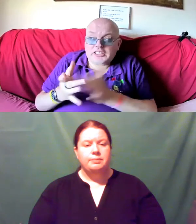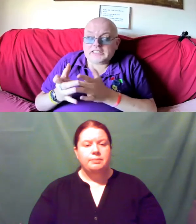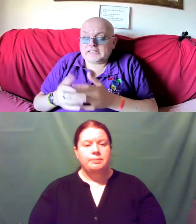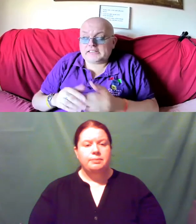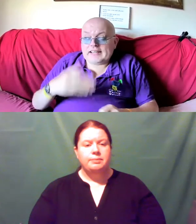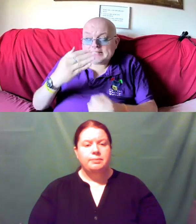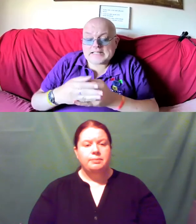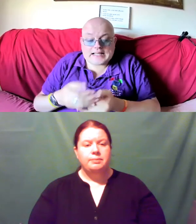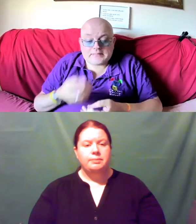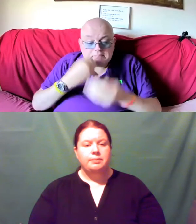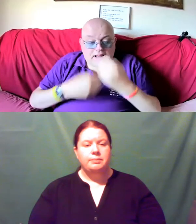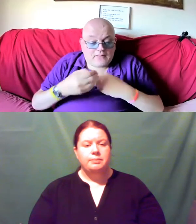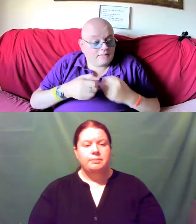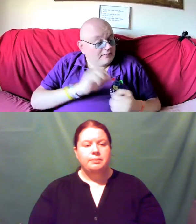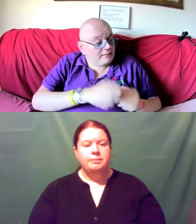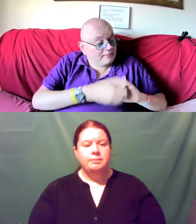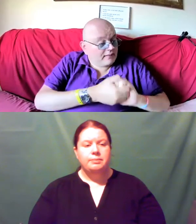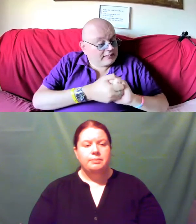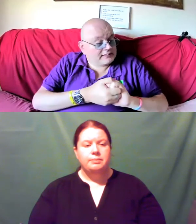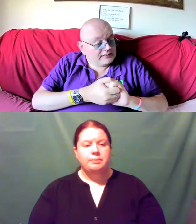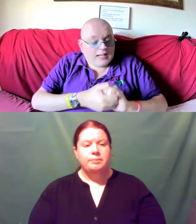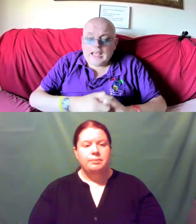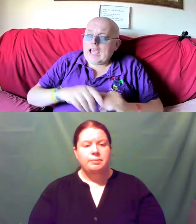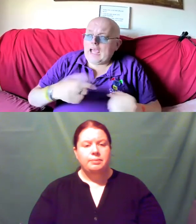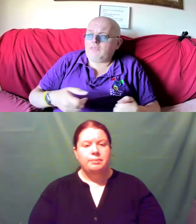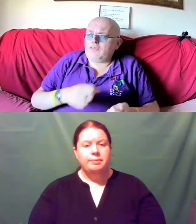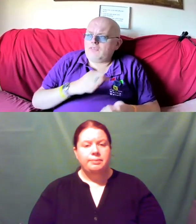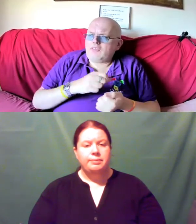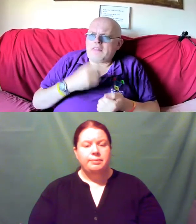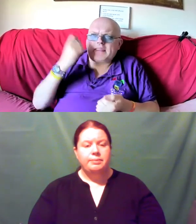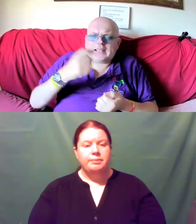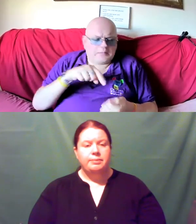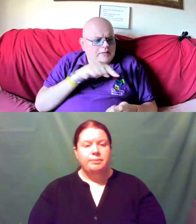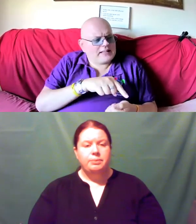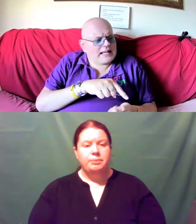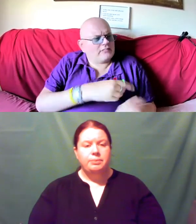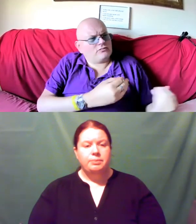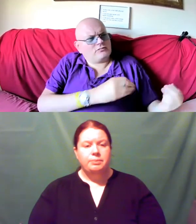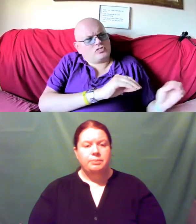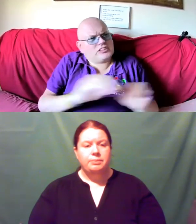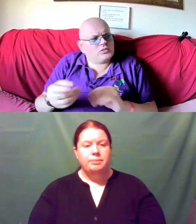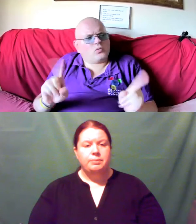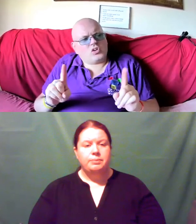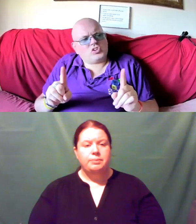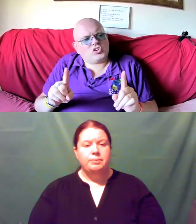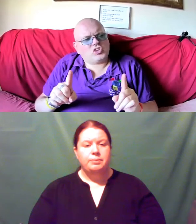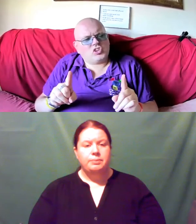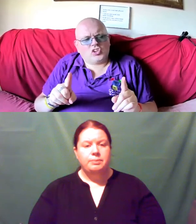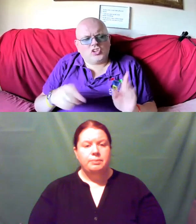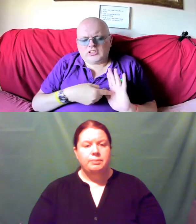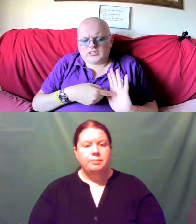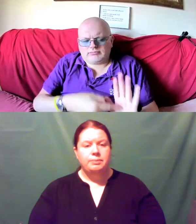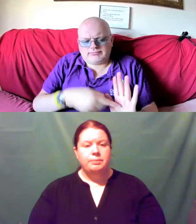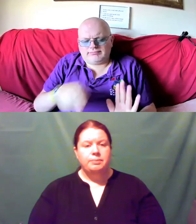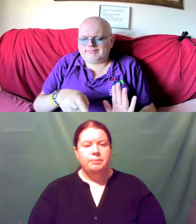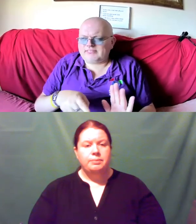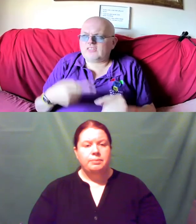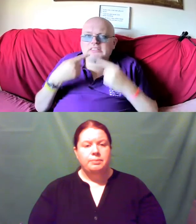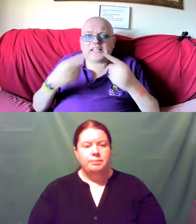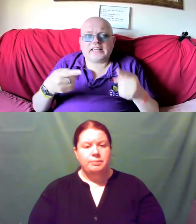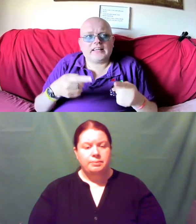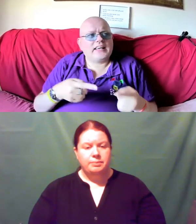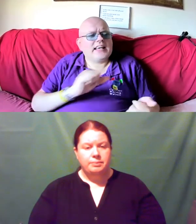that self-giving love of Jesus teaches us. So I believe that's something to say to all of us. It's part of the